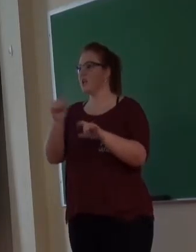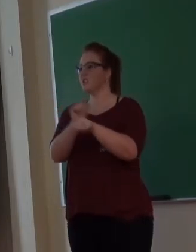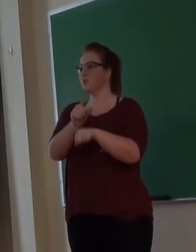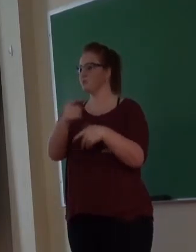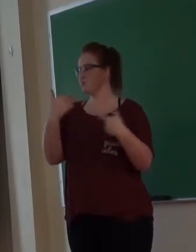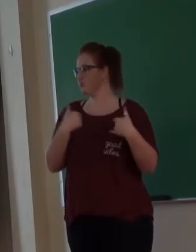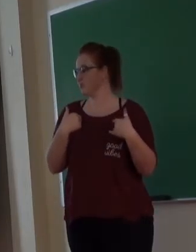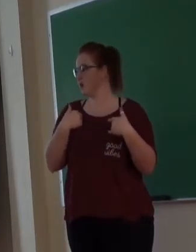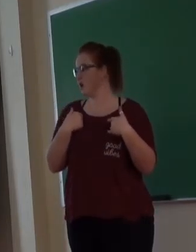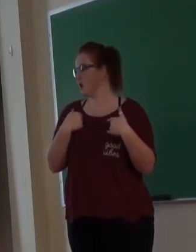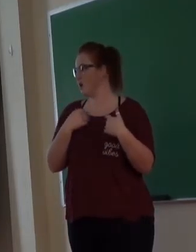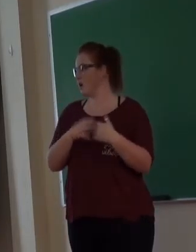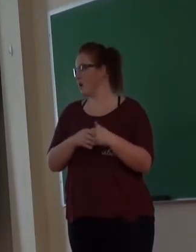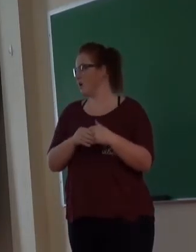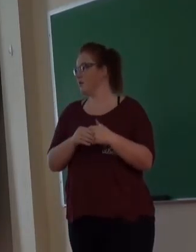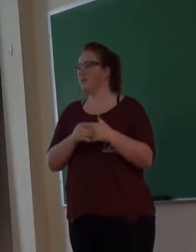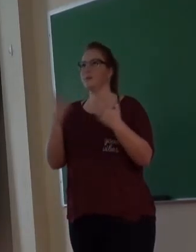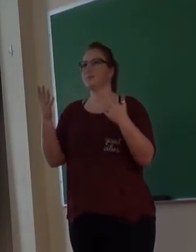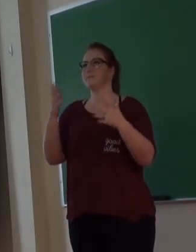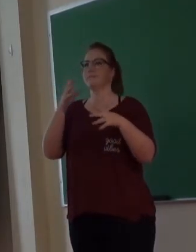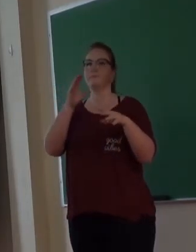be equestrian, business,